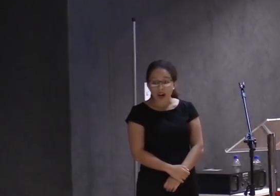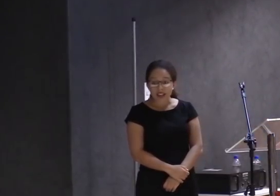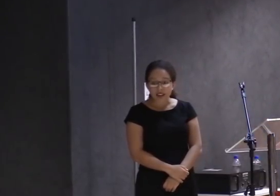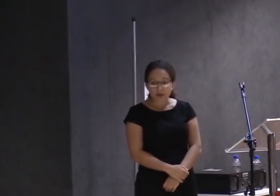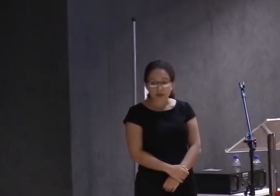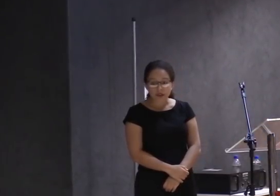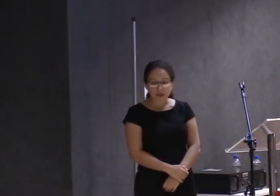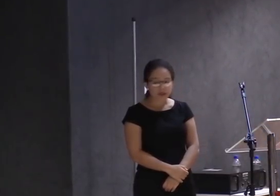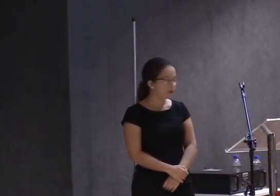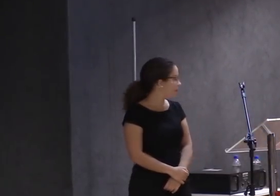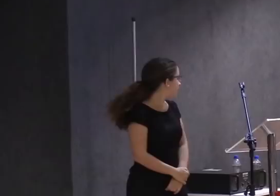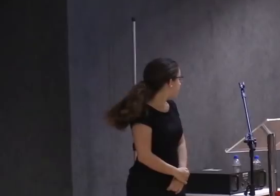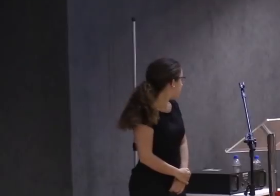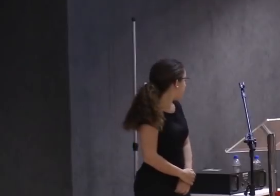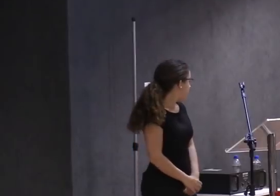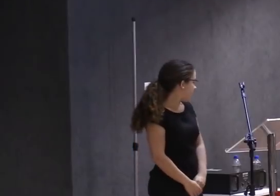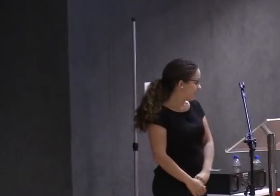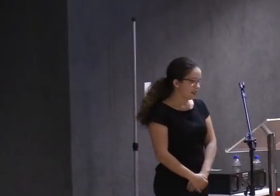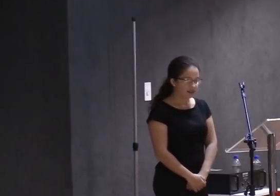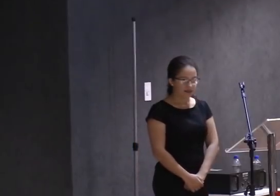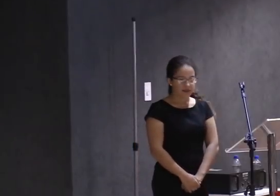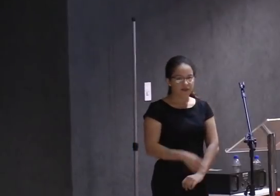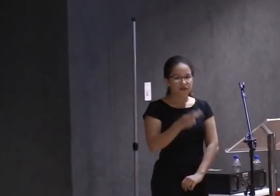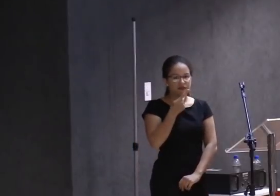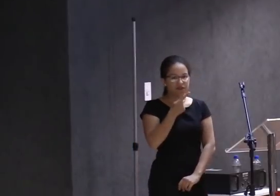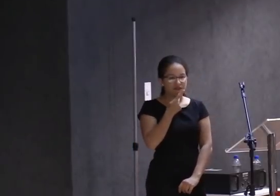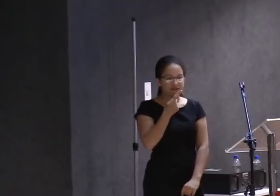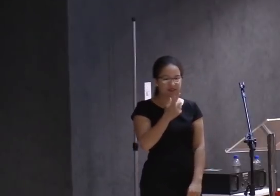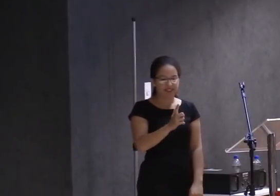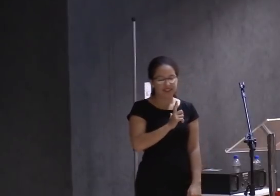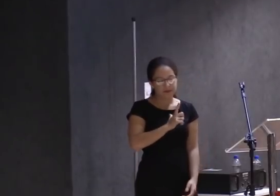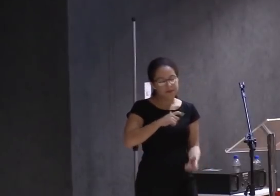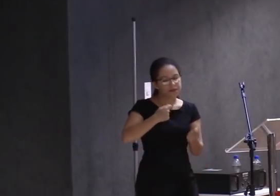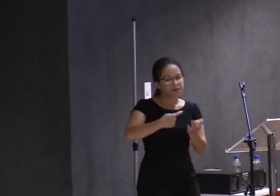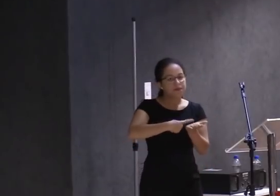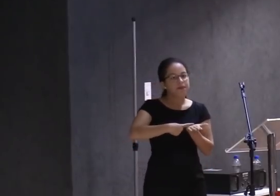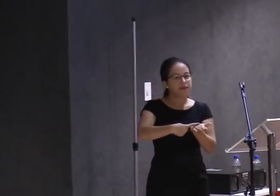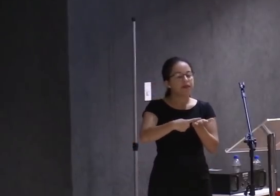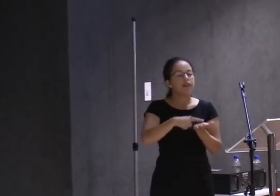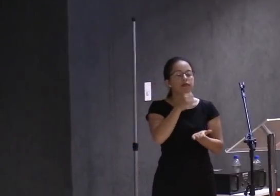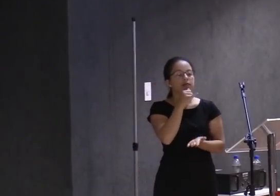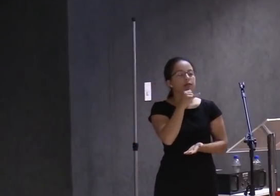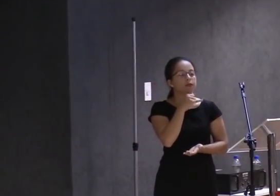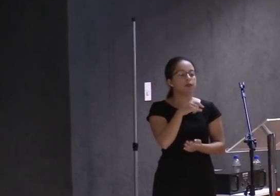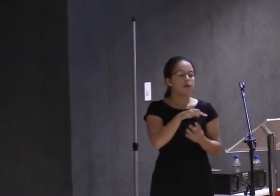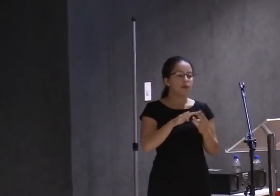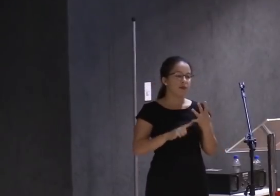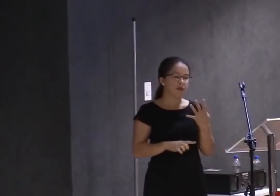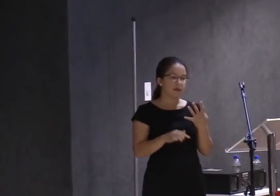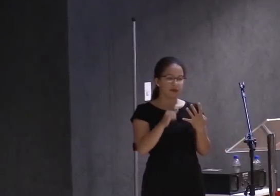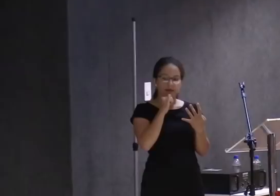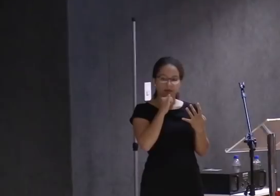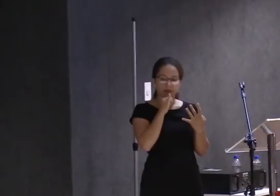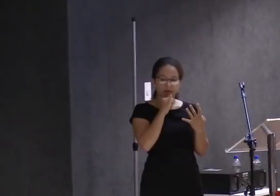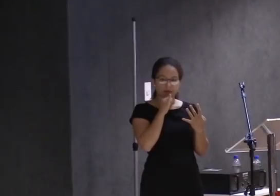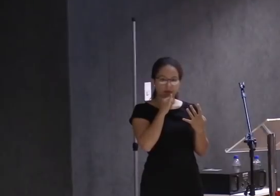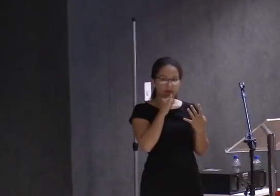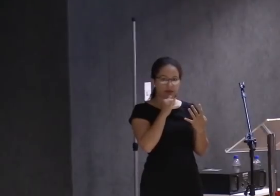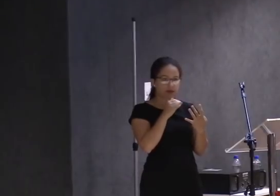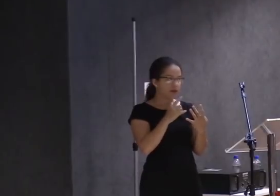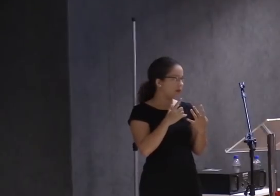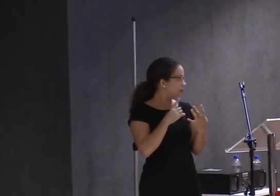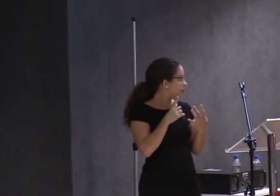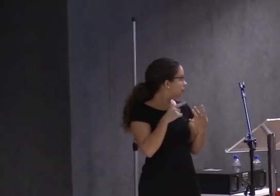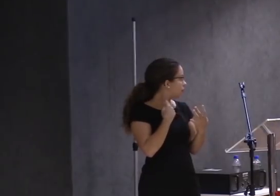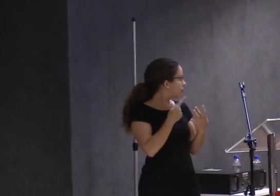biotechnology and smart services, which is a combination of, for example, ICT and healthcare